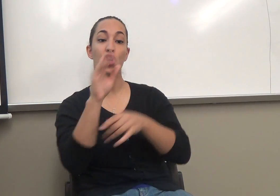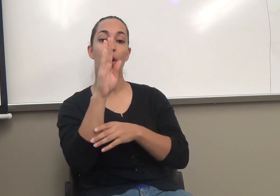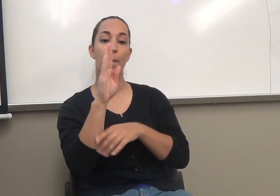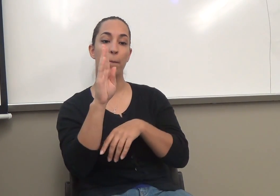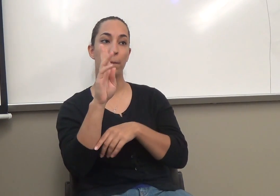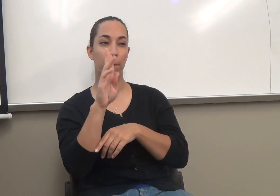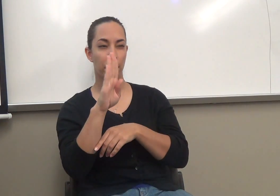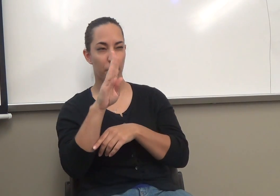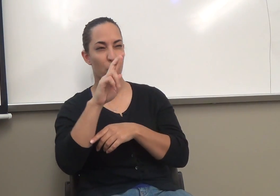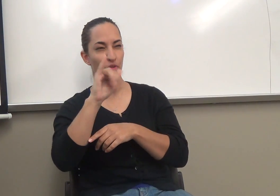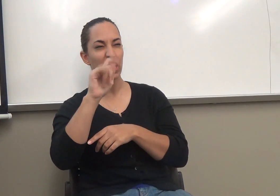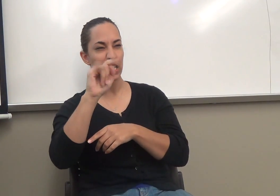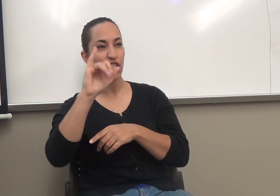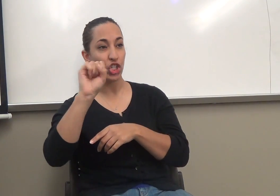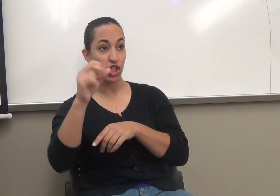Standard edited British English.